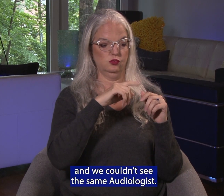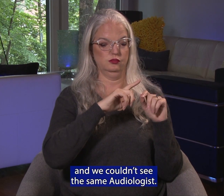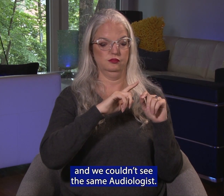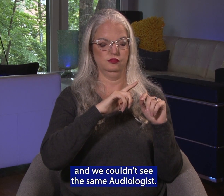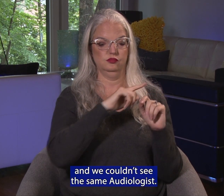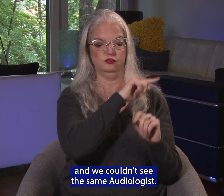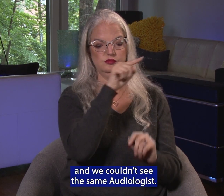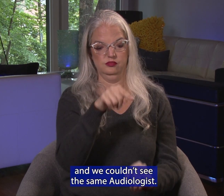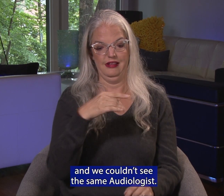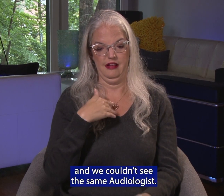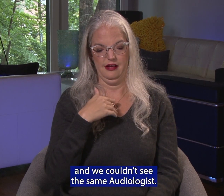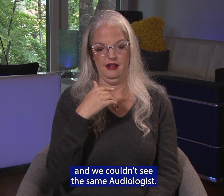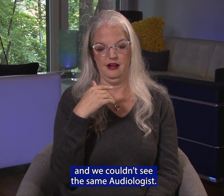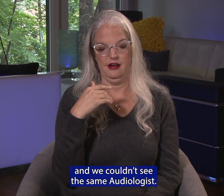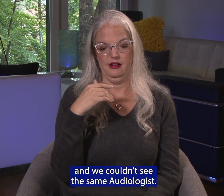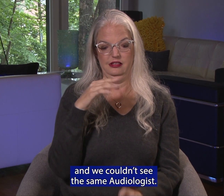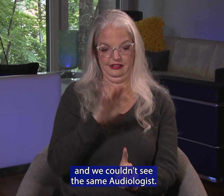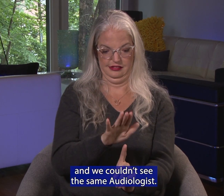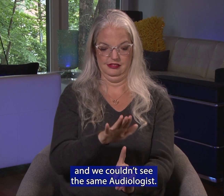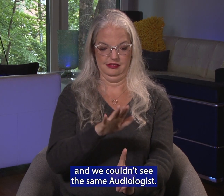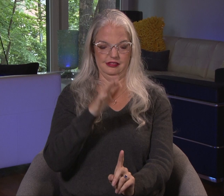same audiologist.